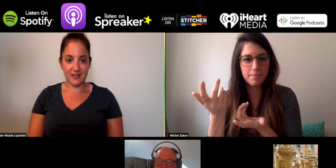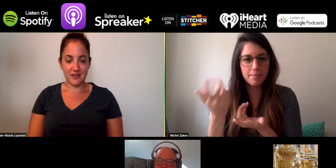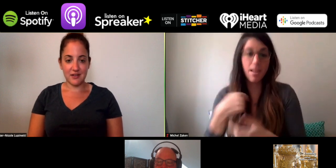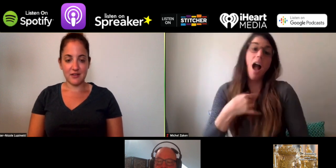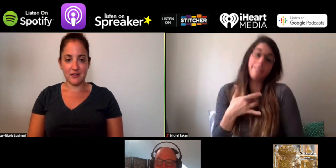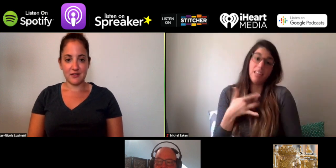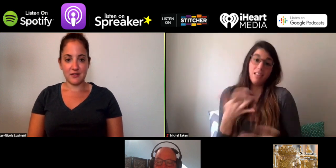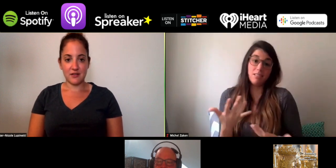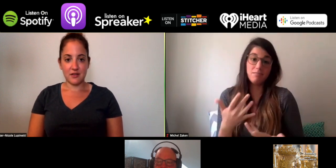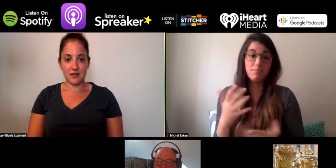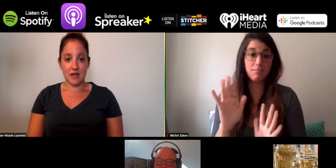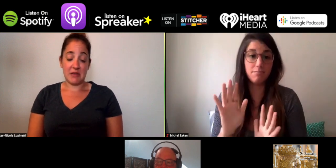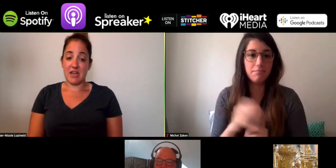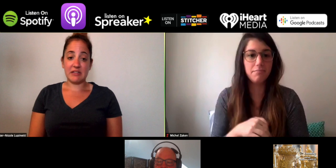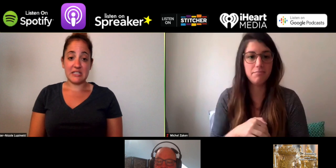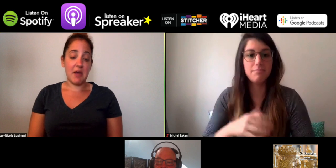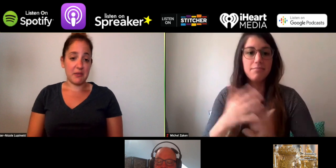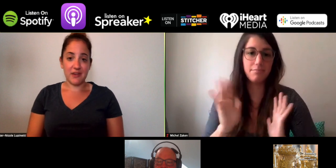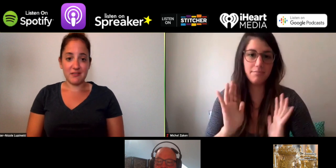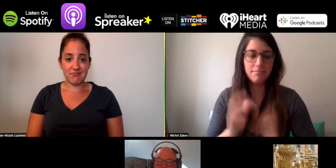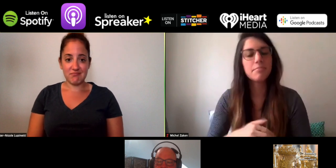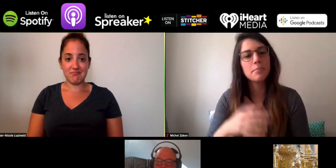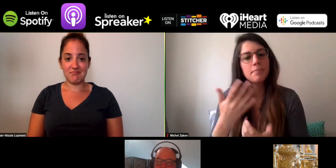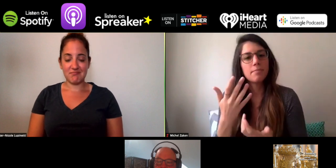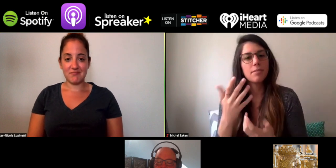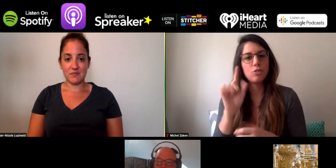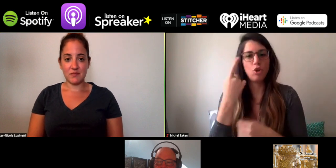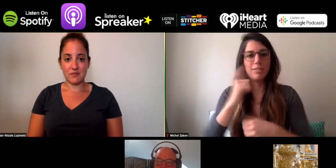listen. I mean, at least in my opinion.